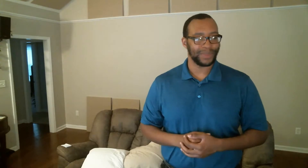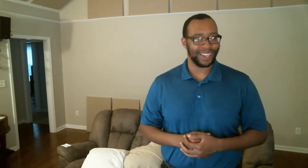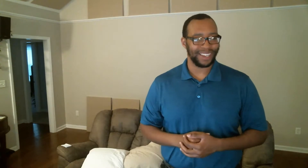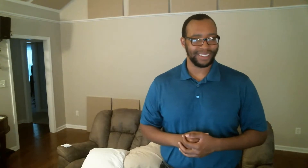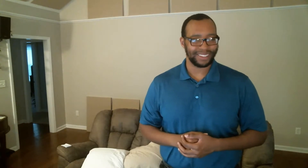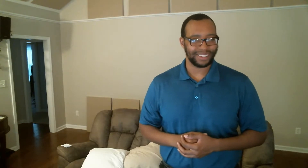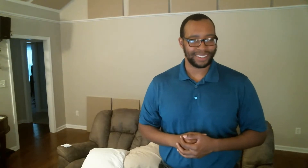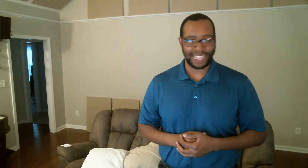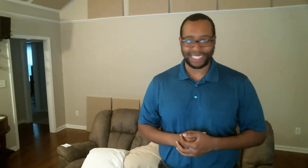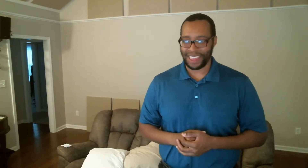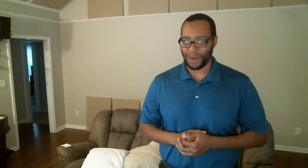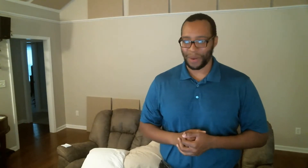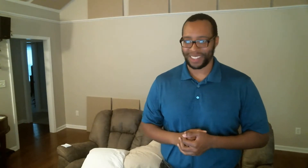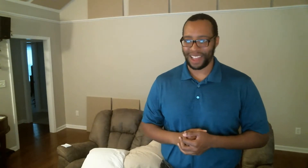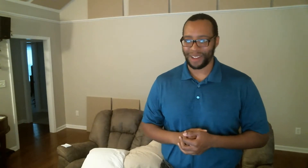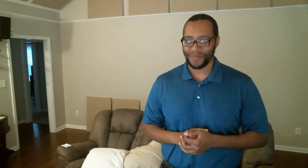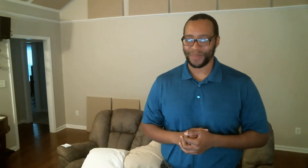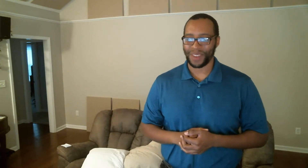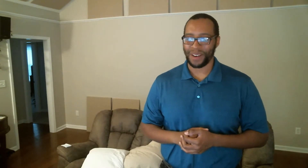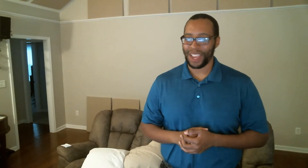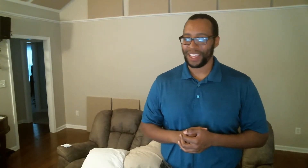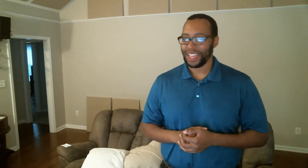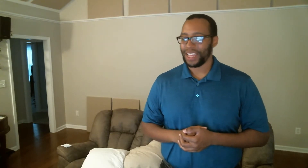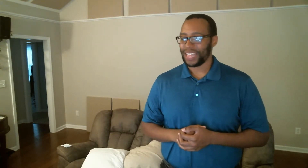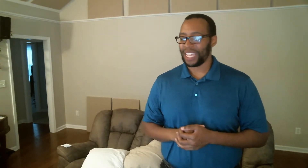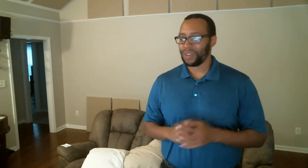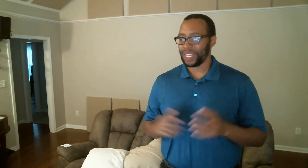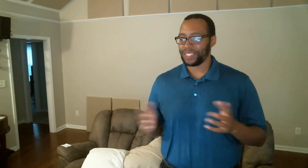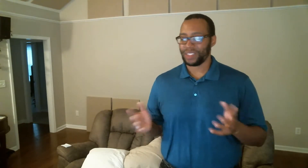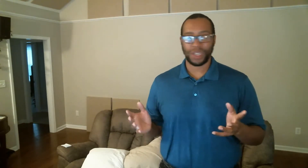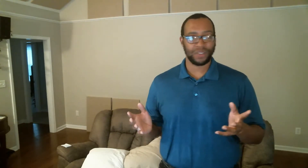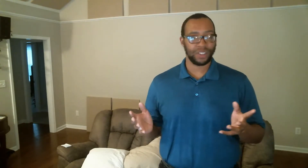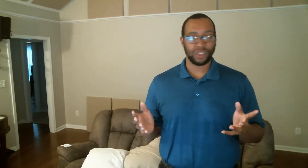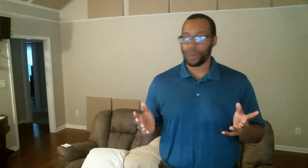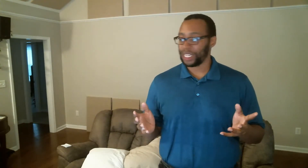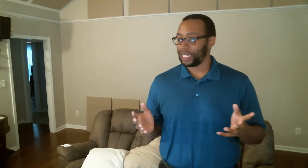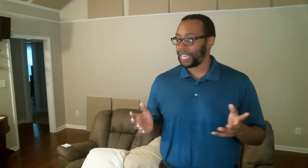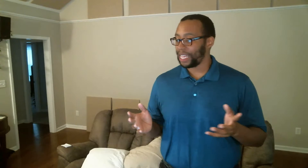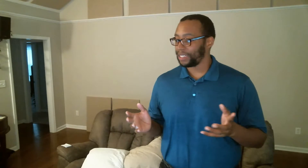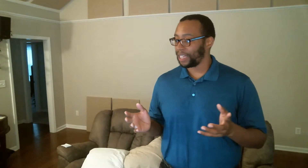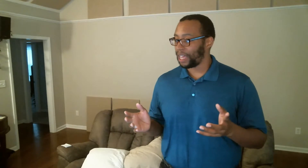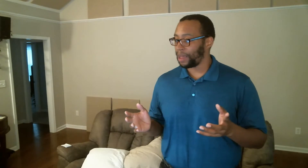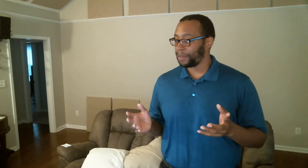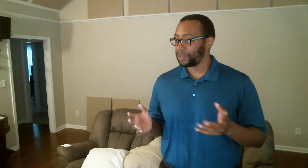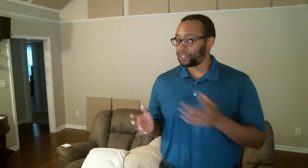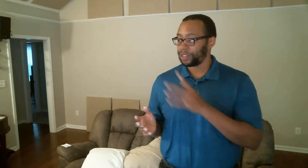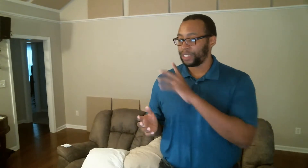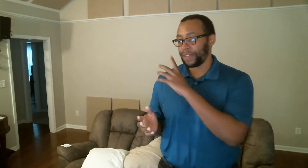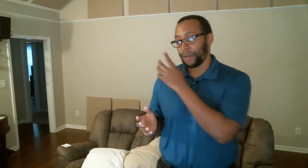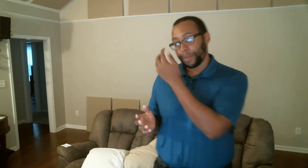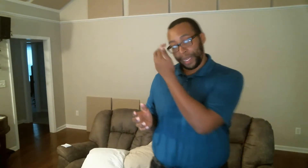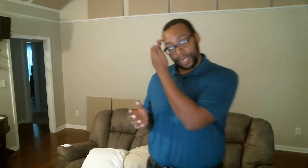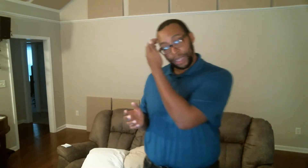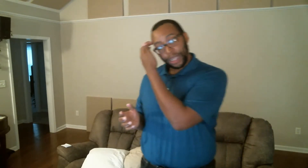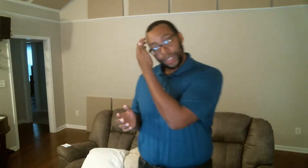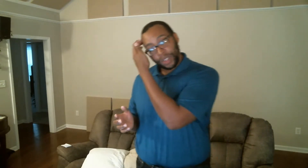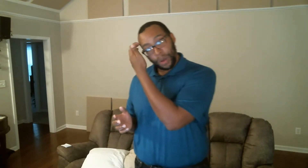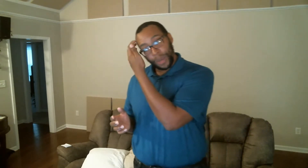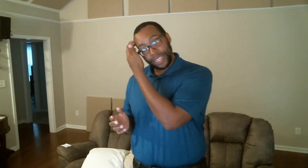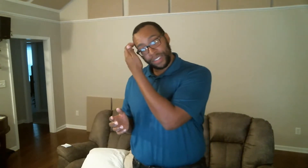okay. That's how that works out. All right. Thank you again so much for joining class. Sure, Stevie, I'll repeat it. So it's to